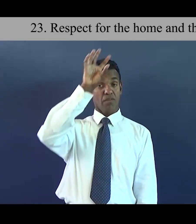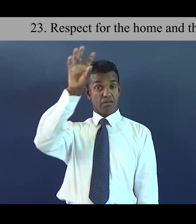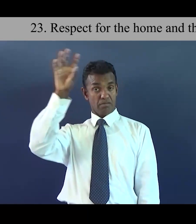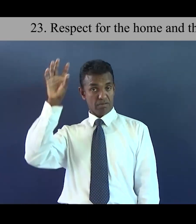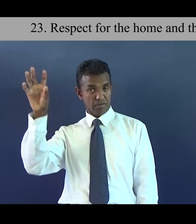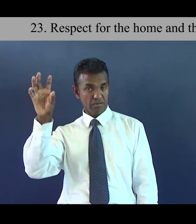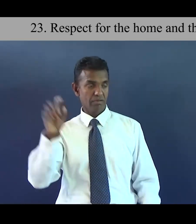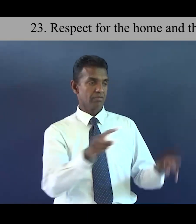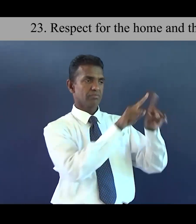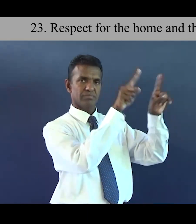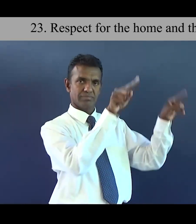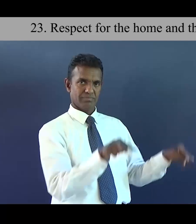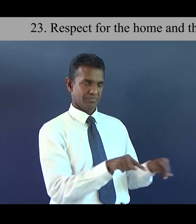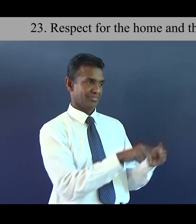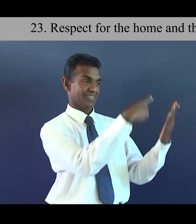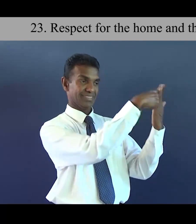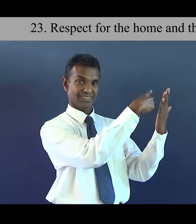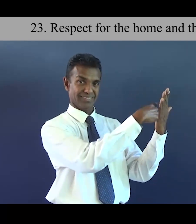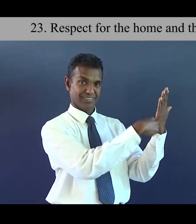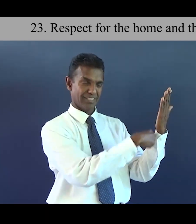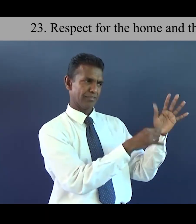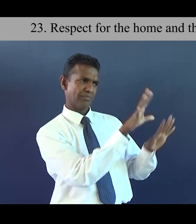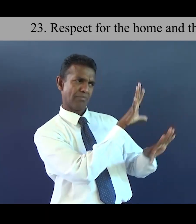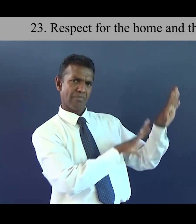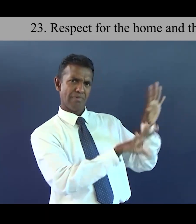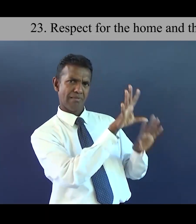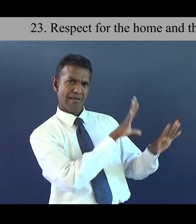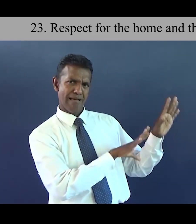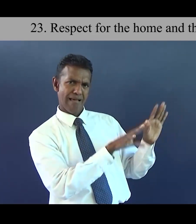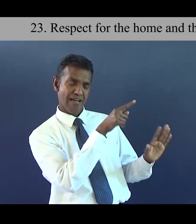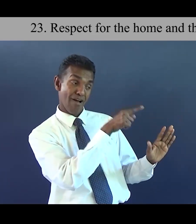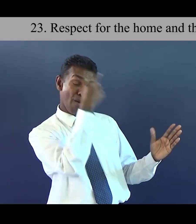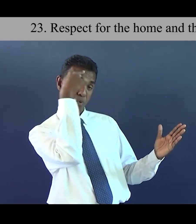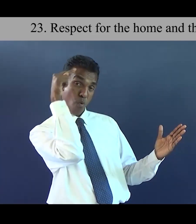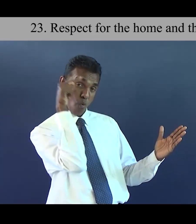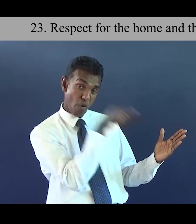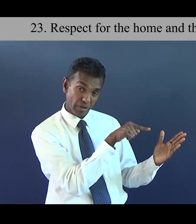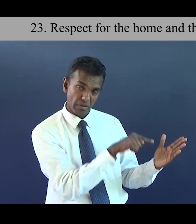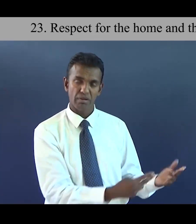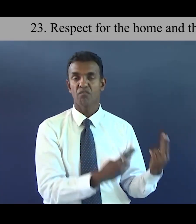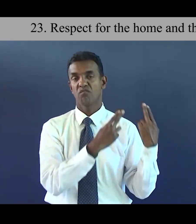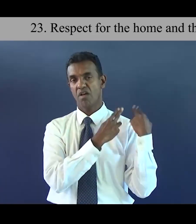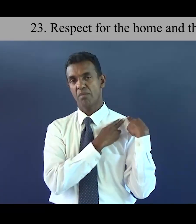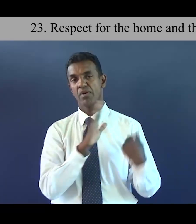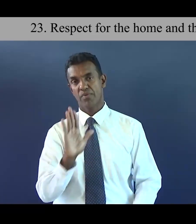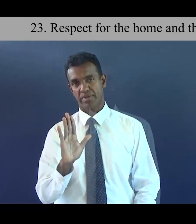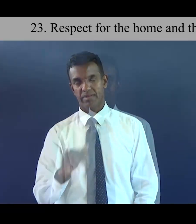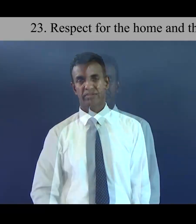Disabled people have a right to decide how many children they have and when